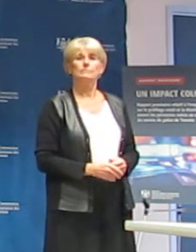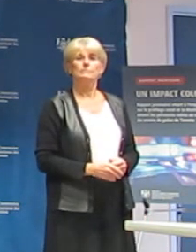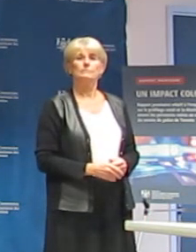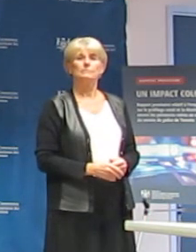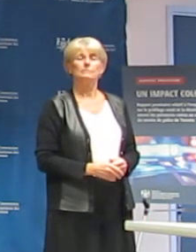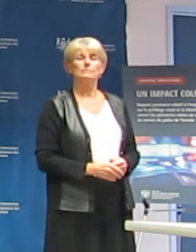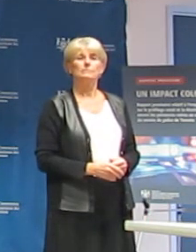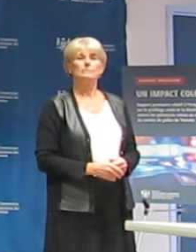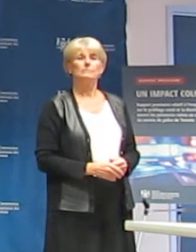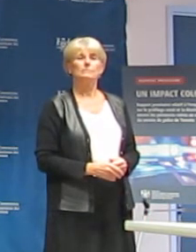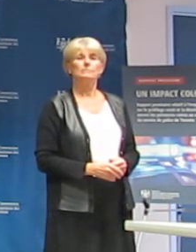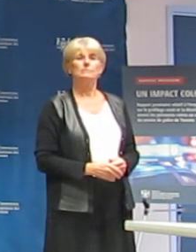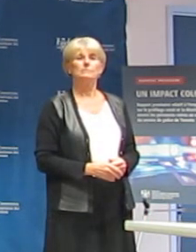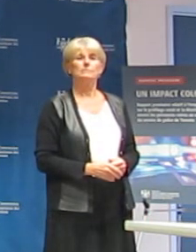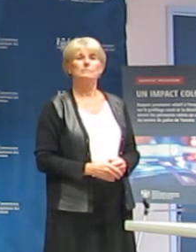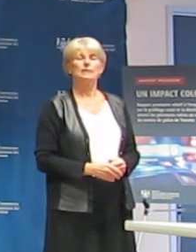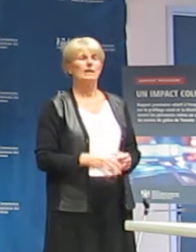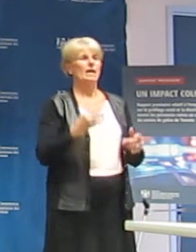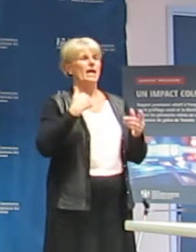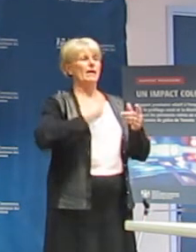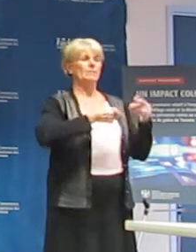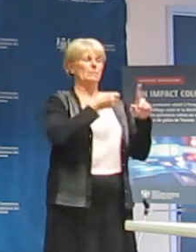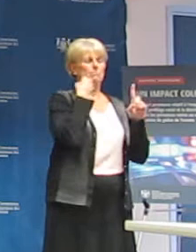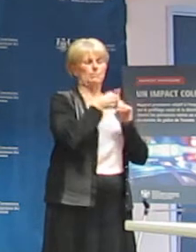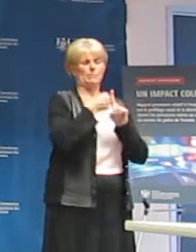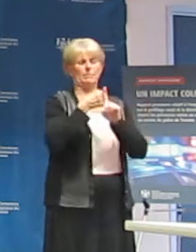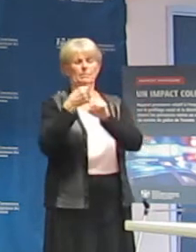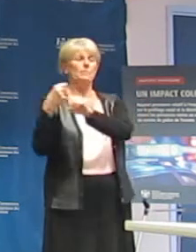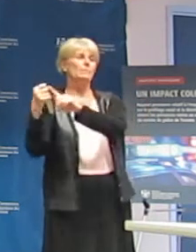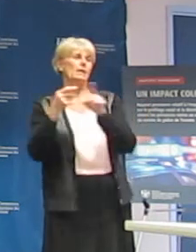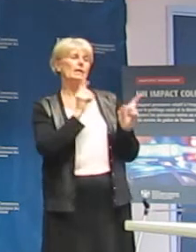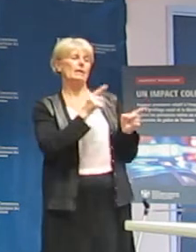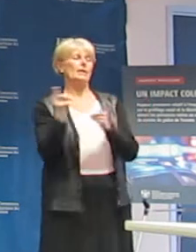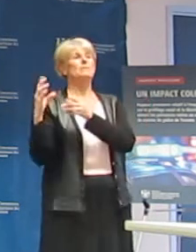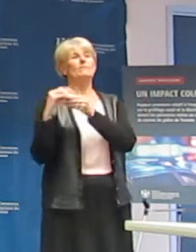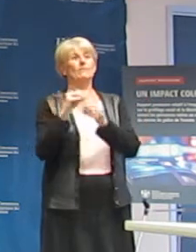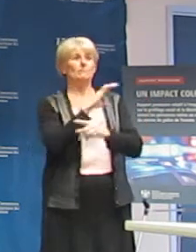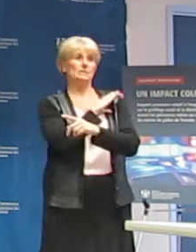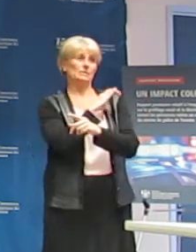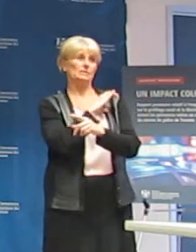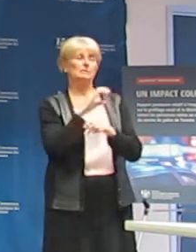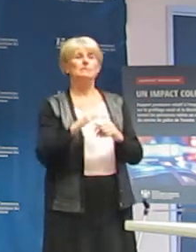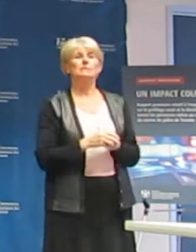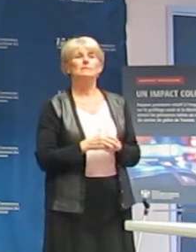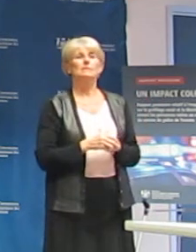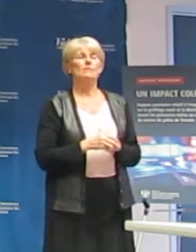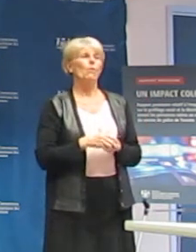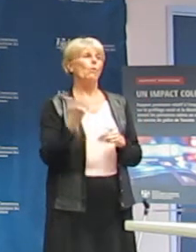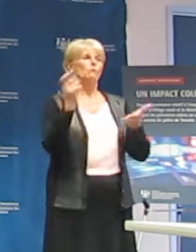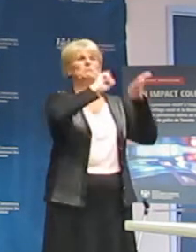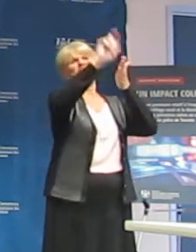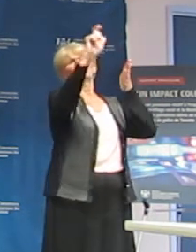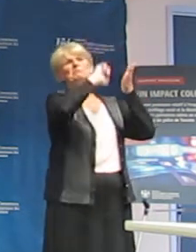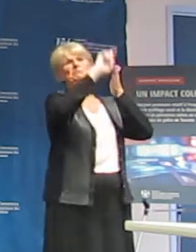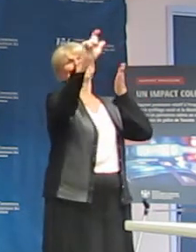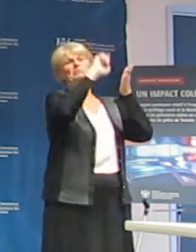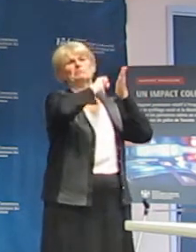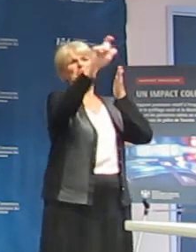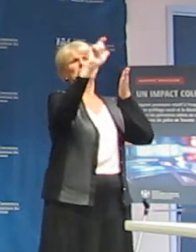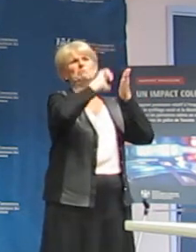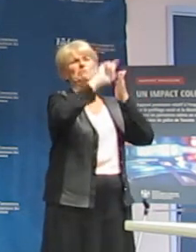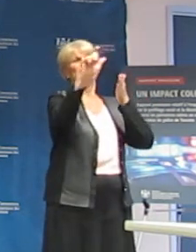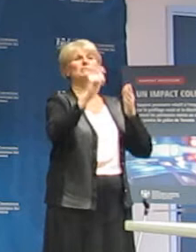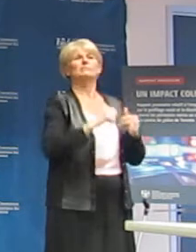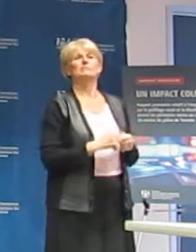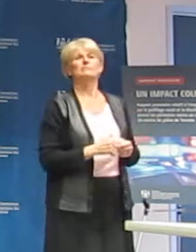there was a spate of incidences involving police that made the headlines on